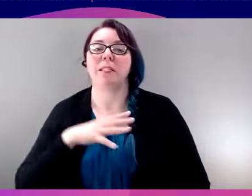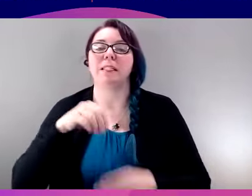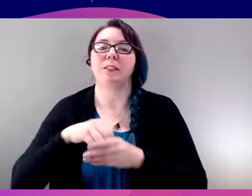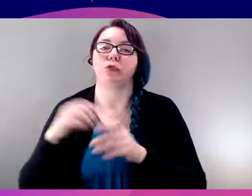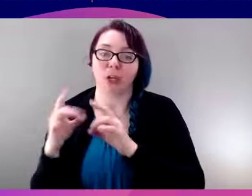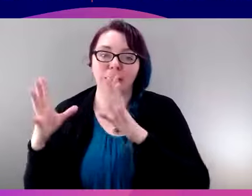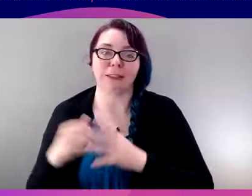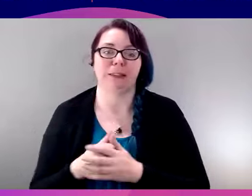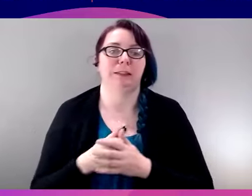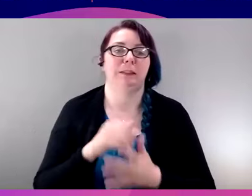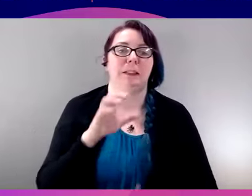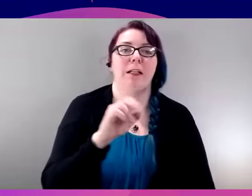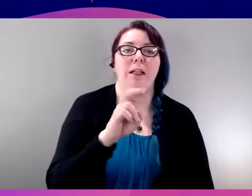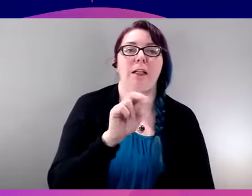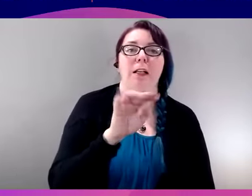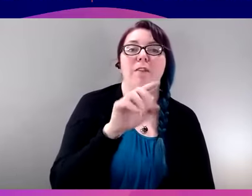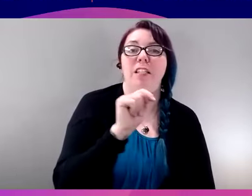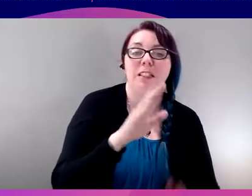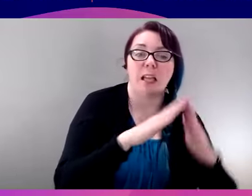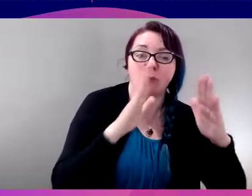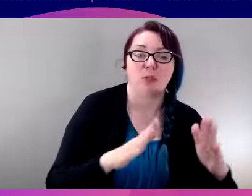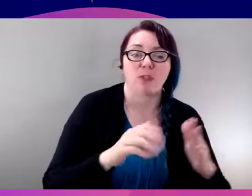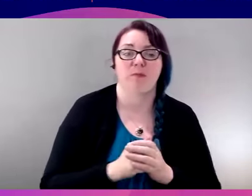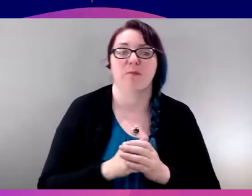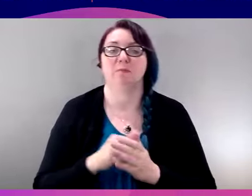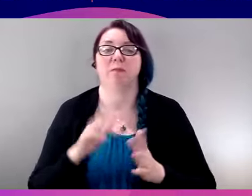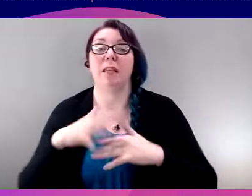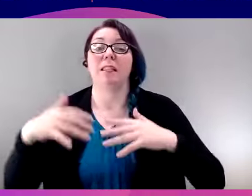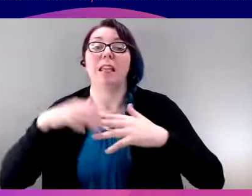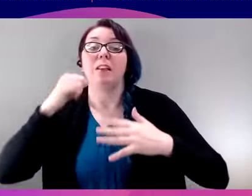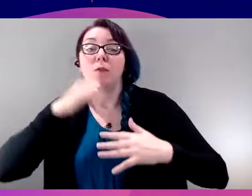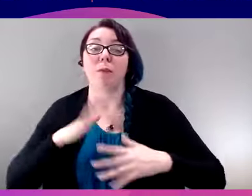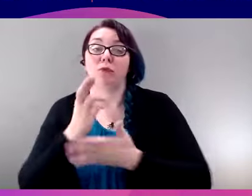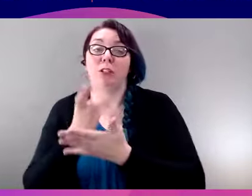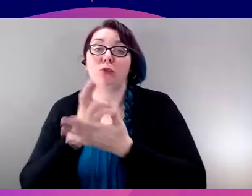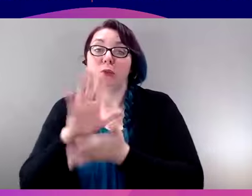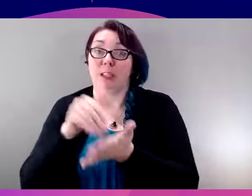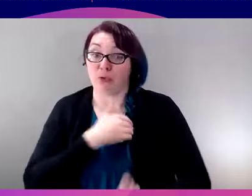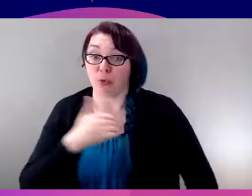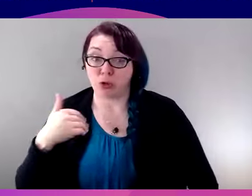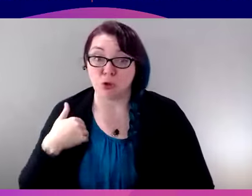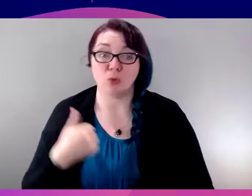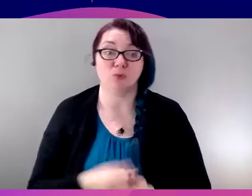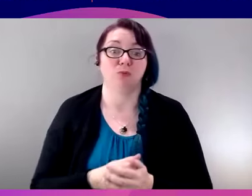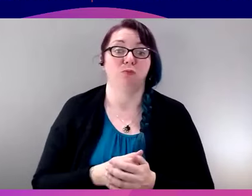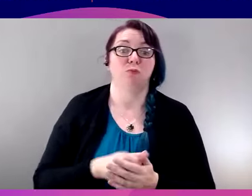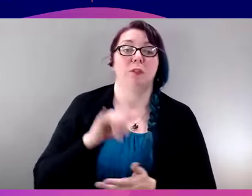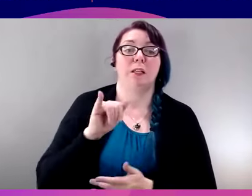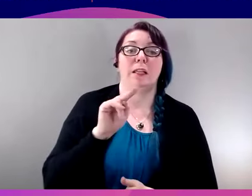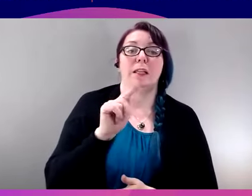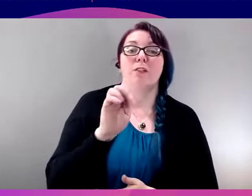House, Native Women's Resource Center of Toronto, Interval House, both of Hamilton and Ottawa, and the